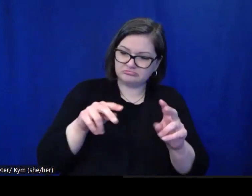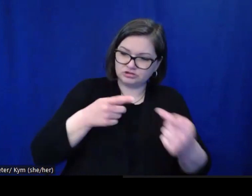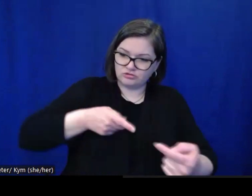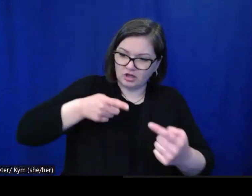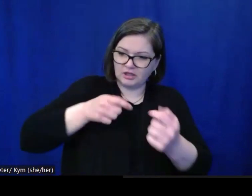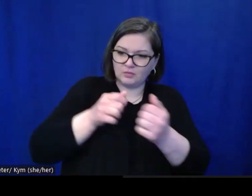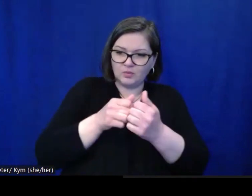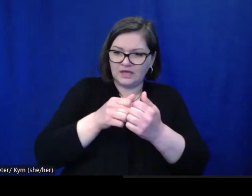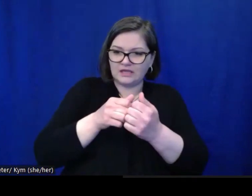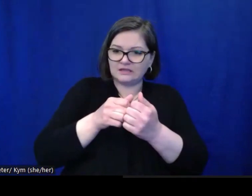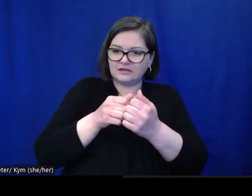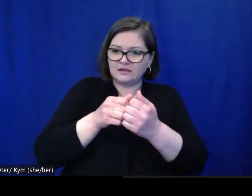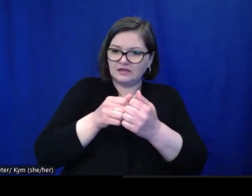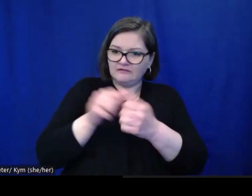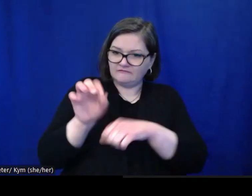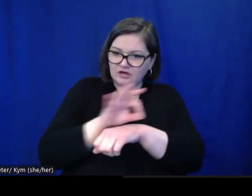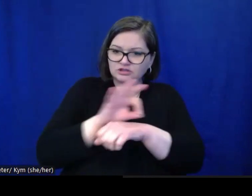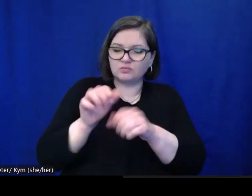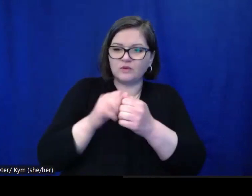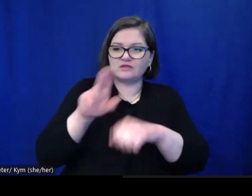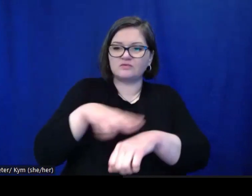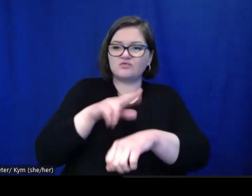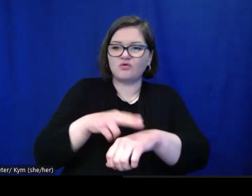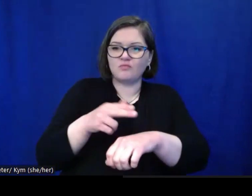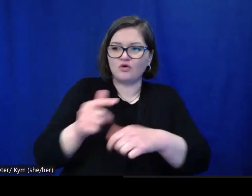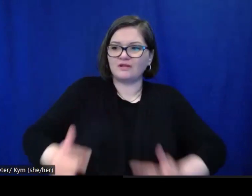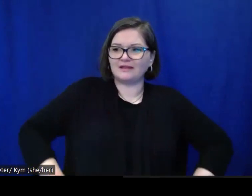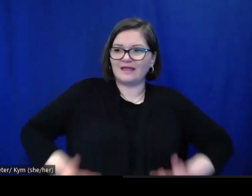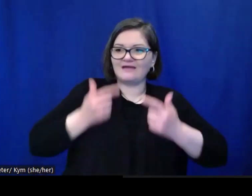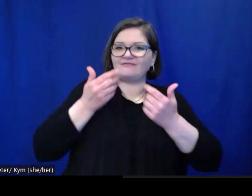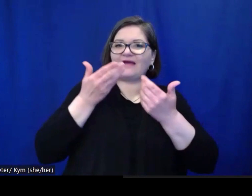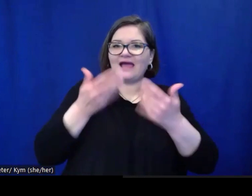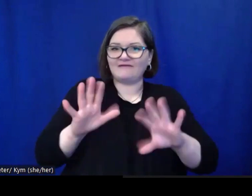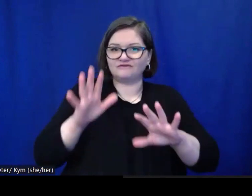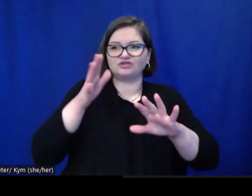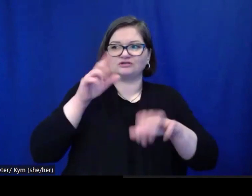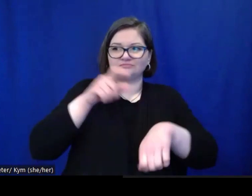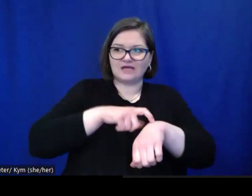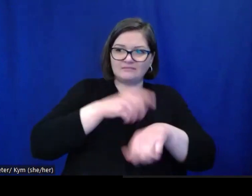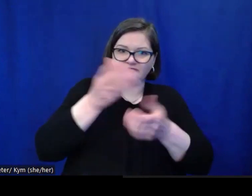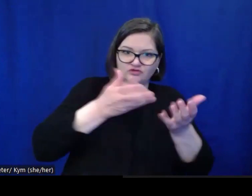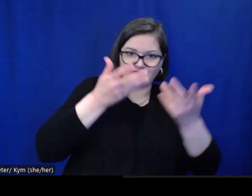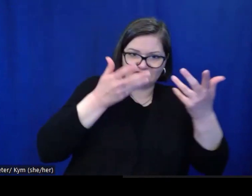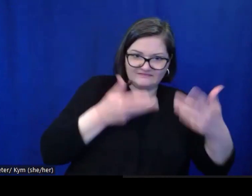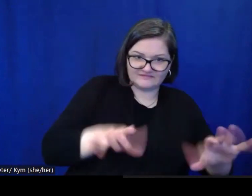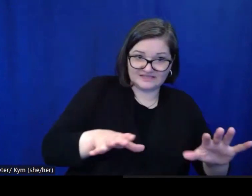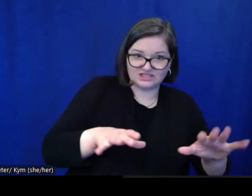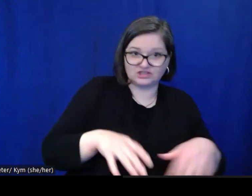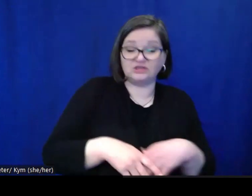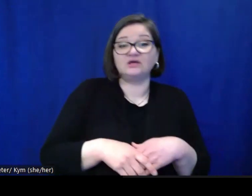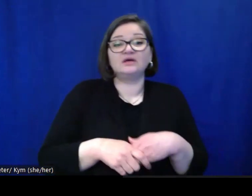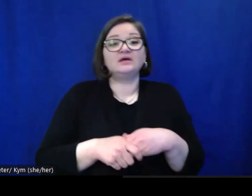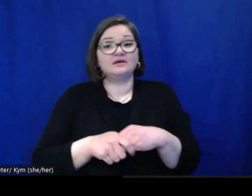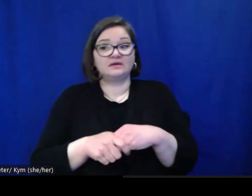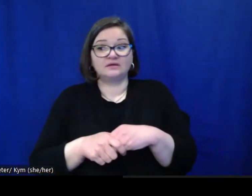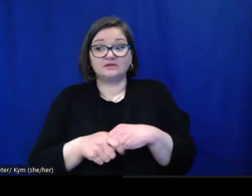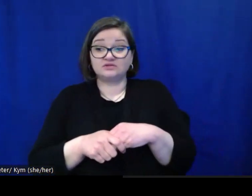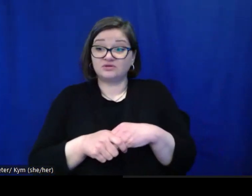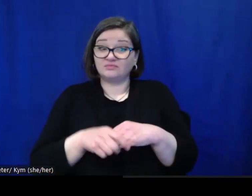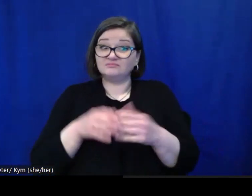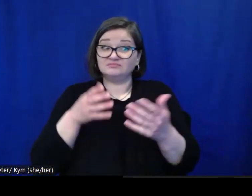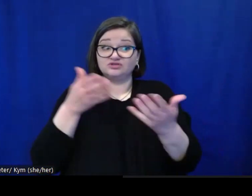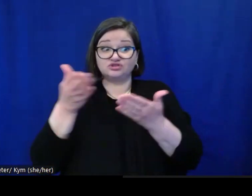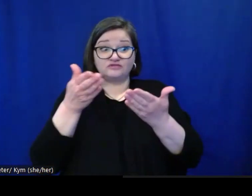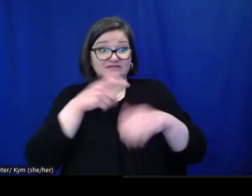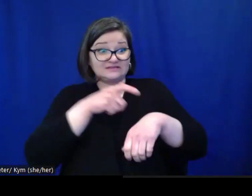life after separation. And this is really, after separation, veterans can experience a